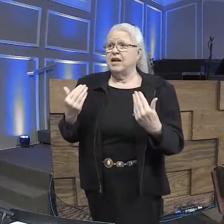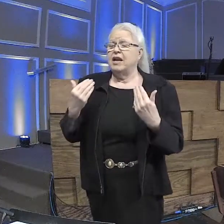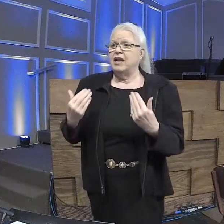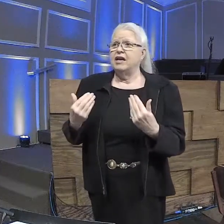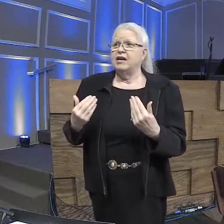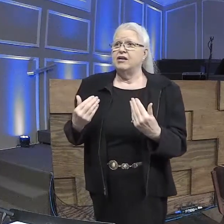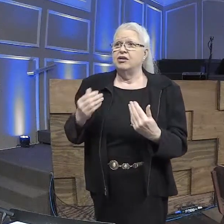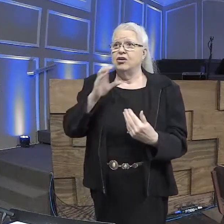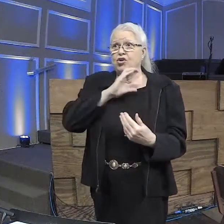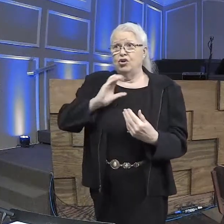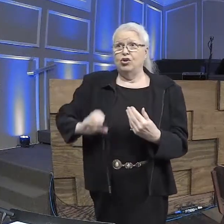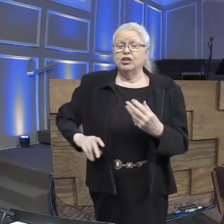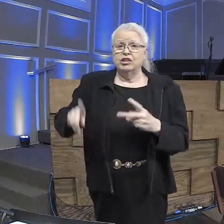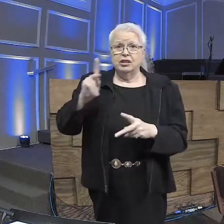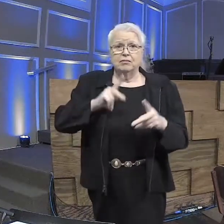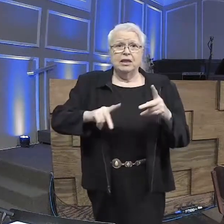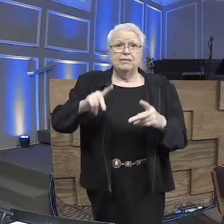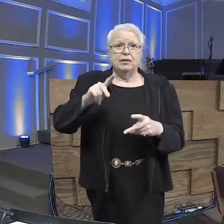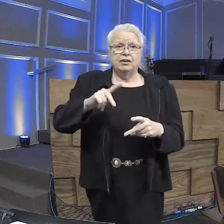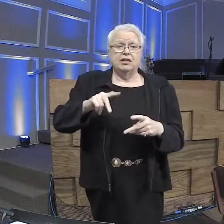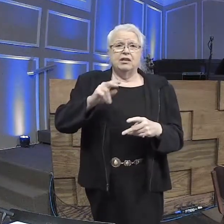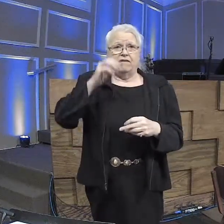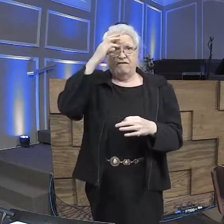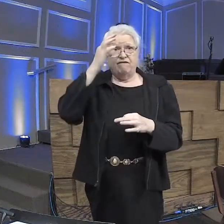not compromise. It's a time when we must not